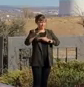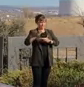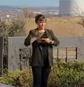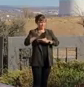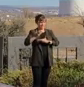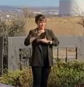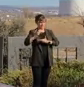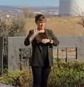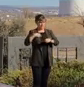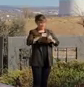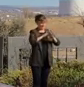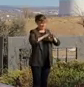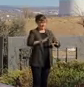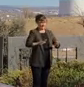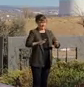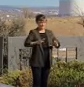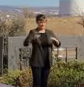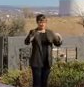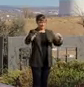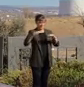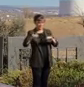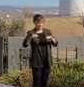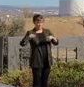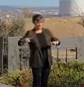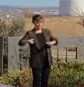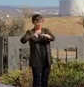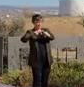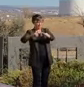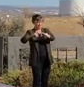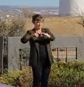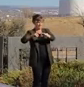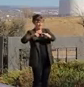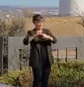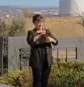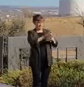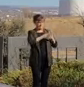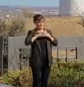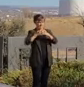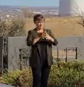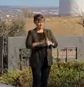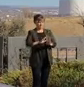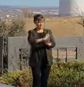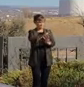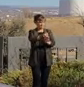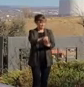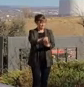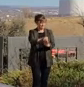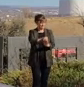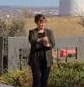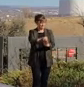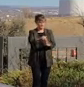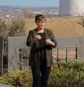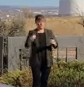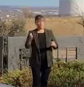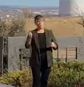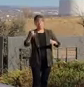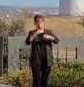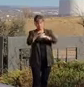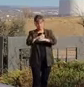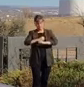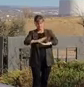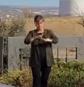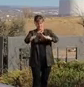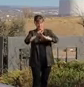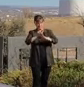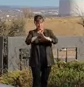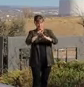in times both of peace and war or conflicts that America has had to participate in and or fight to protect the